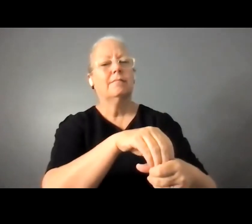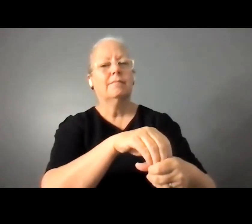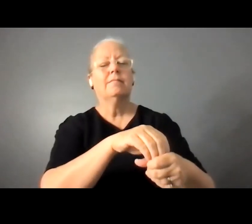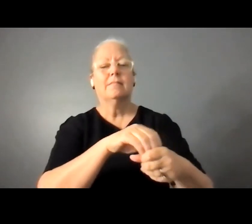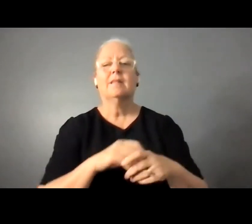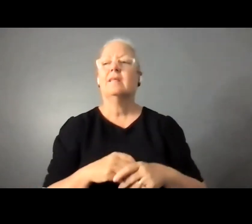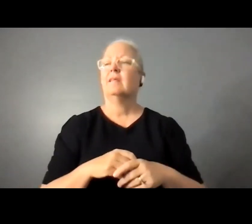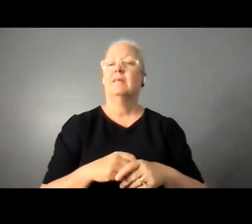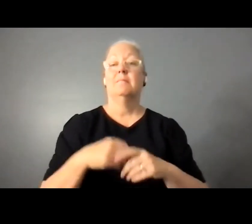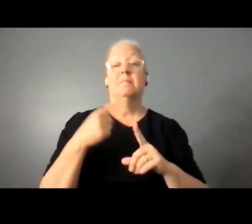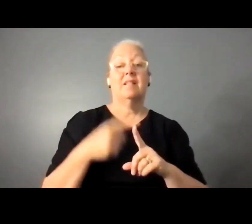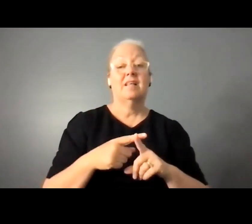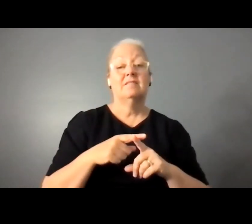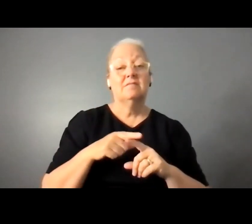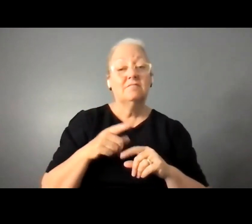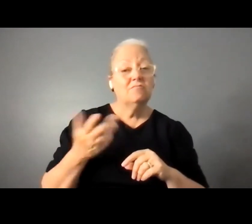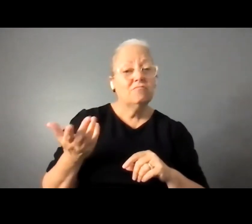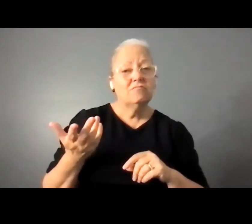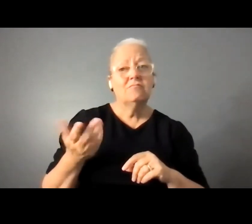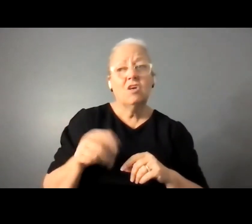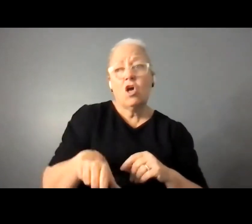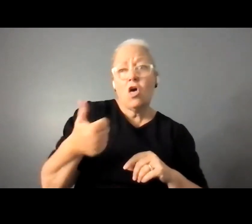like others, and also to depend